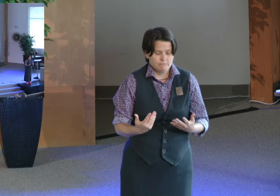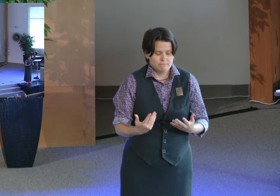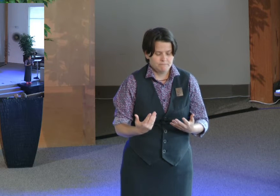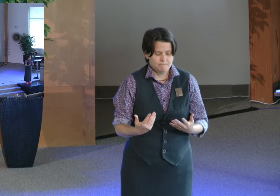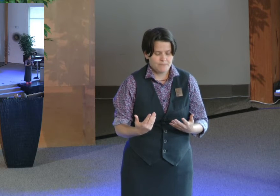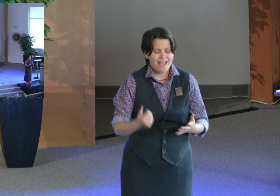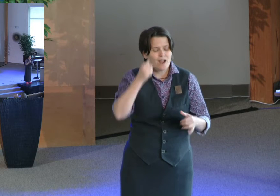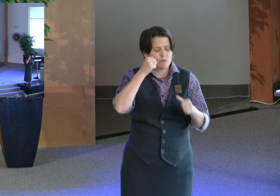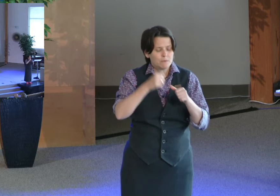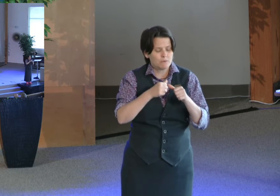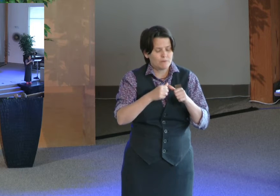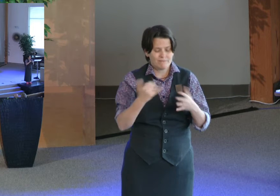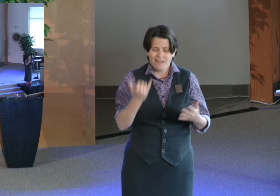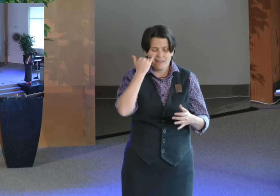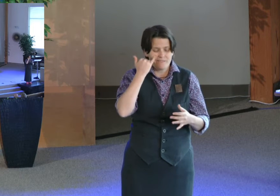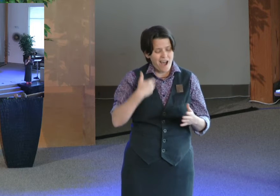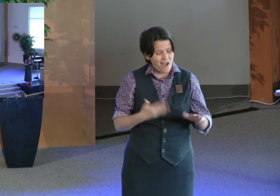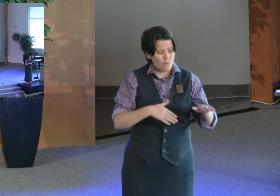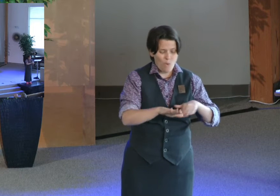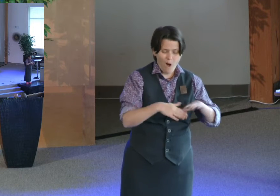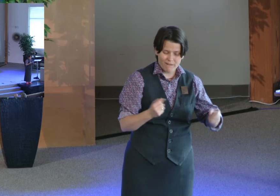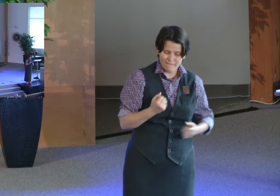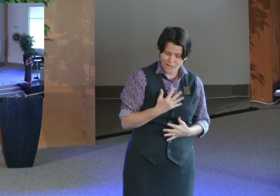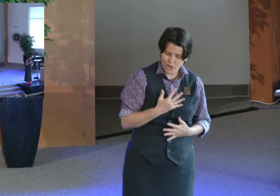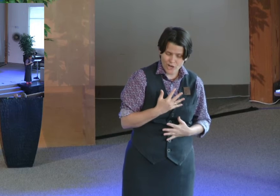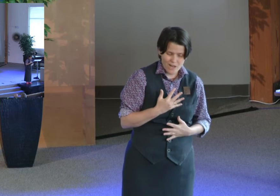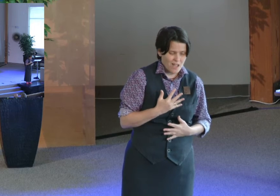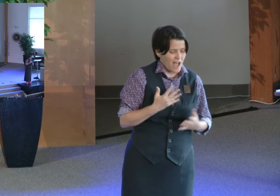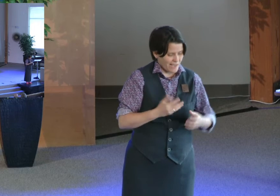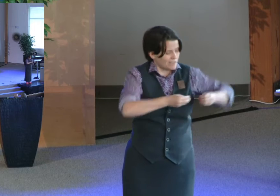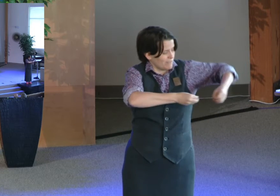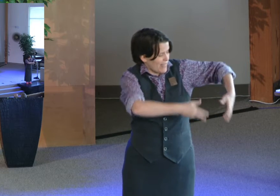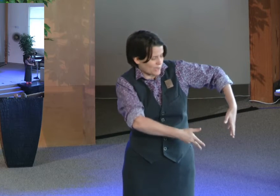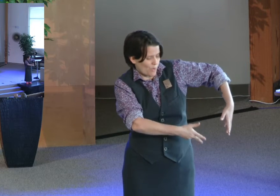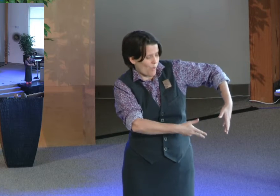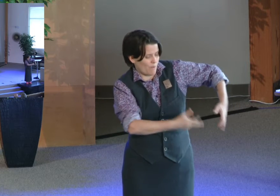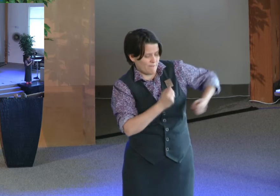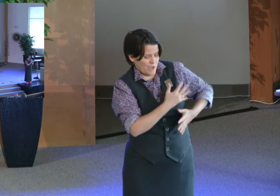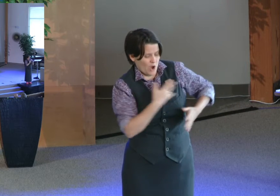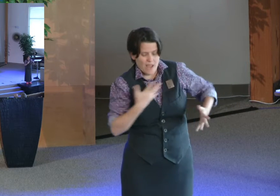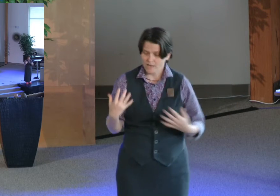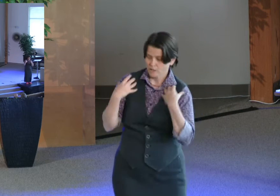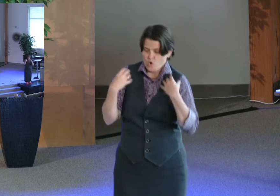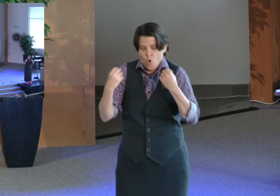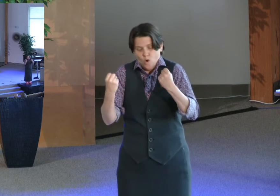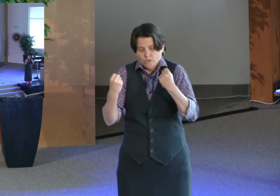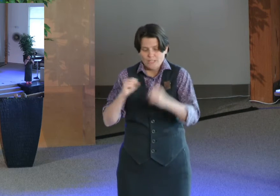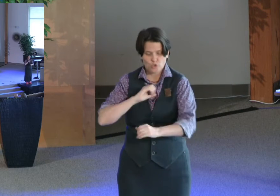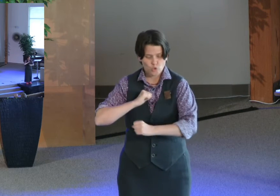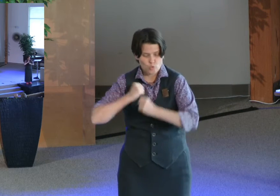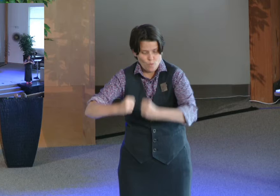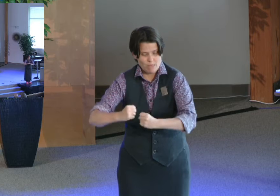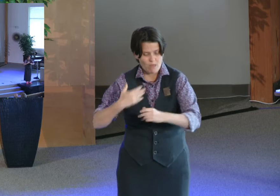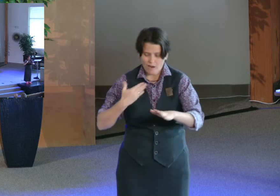walk in courage and strength. And I remind myself when I'm walking in resentment, I can let that go, and I can walk in